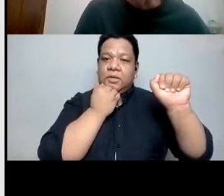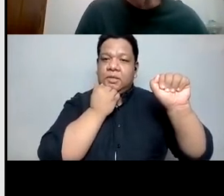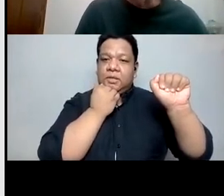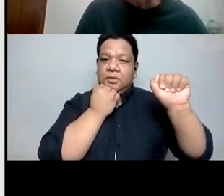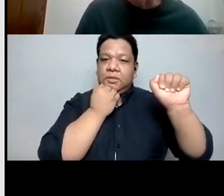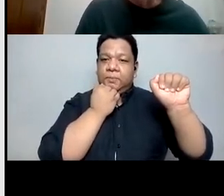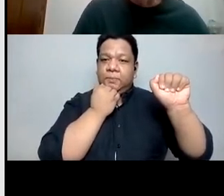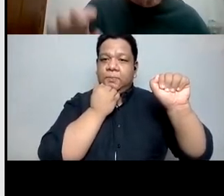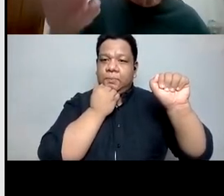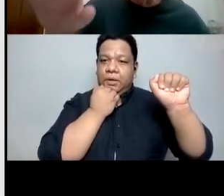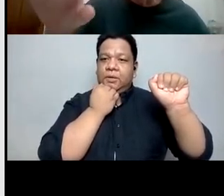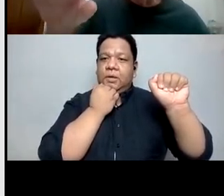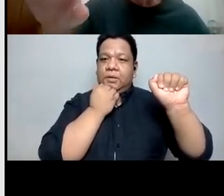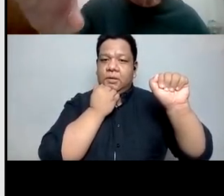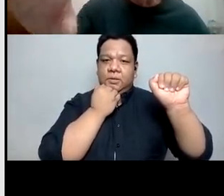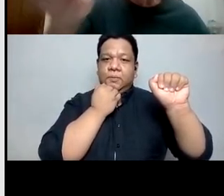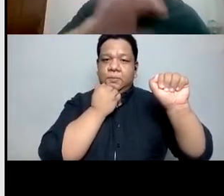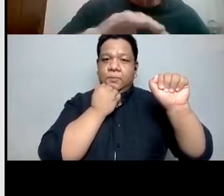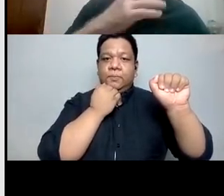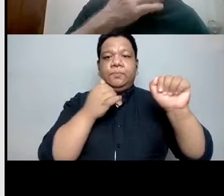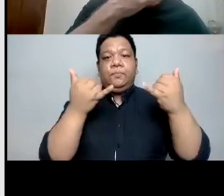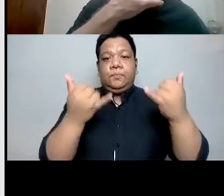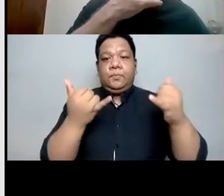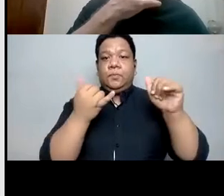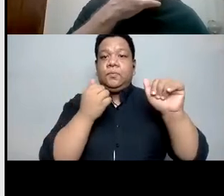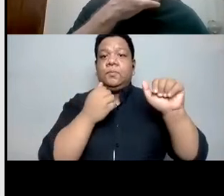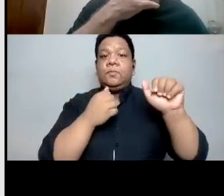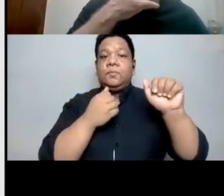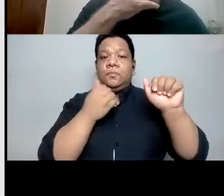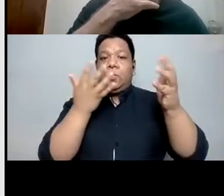Not Same, signing, yes. okay? So Then now we signing, want to yes. put paternal uncle